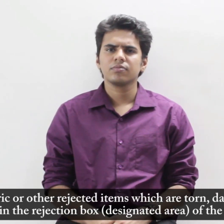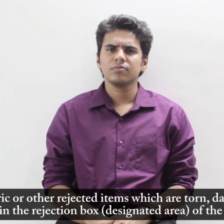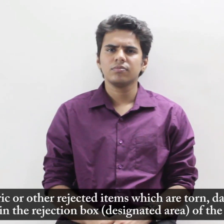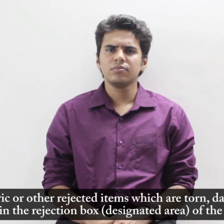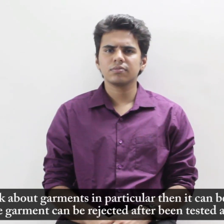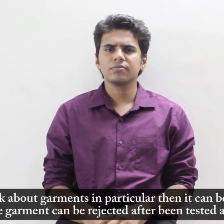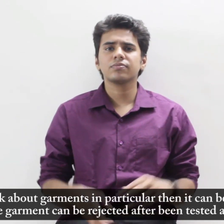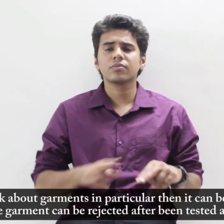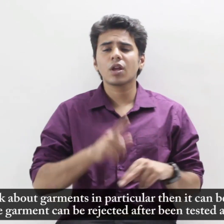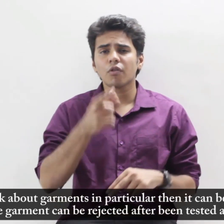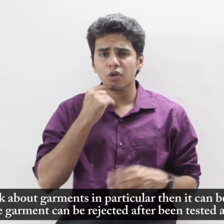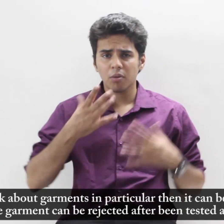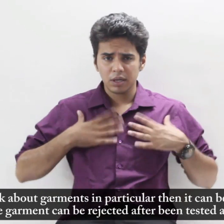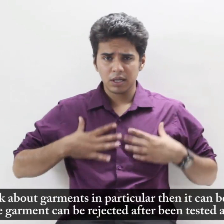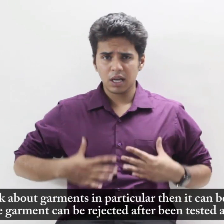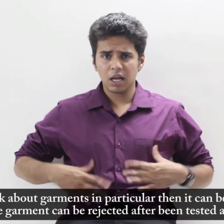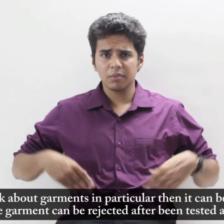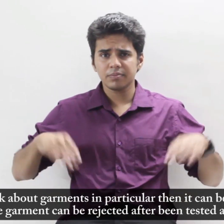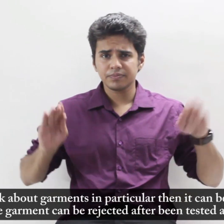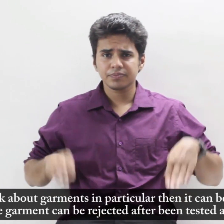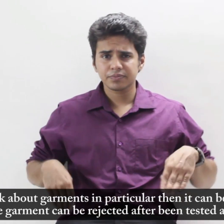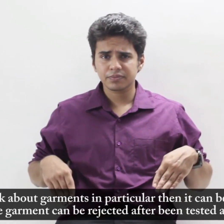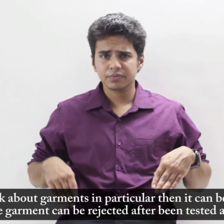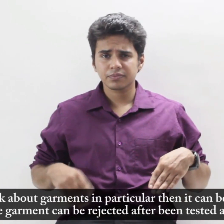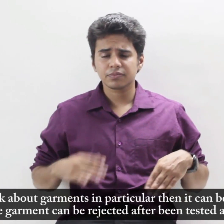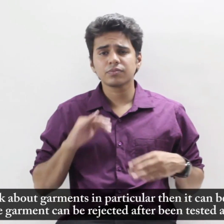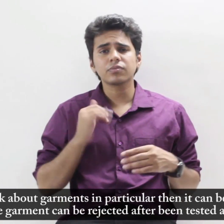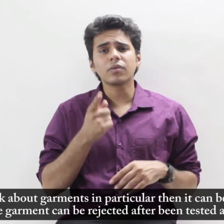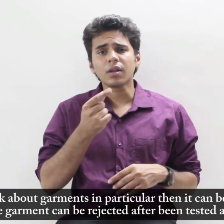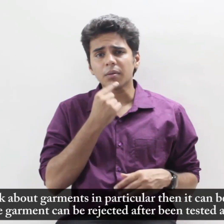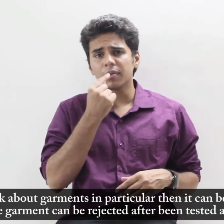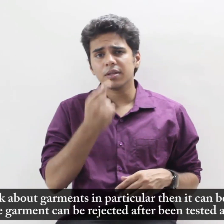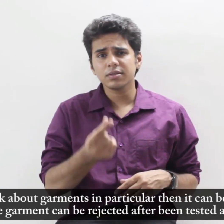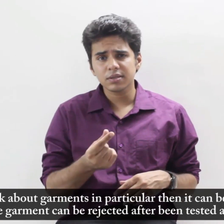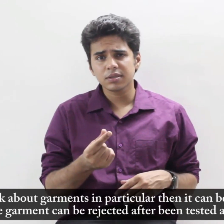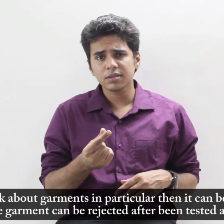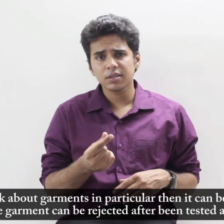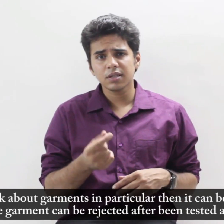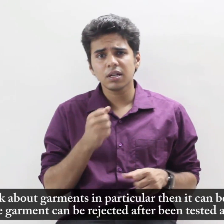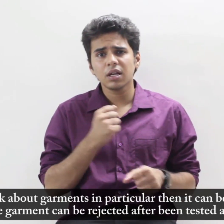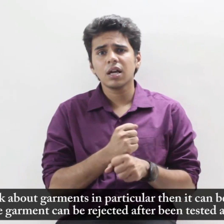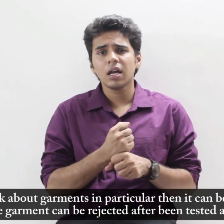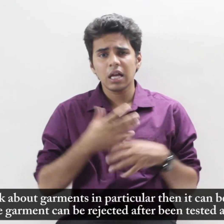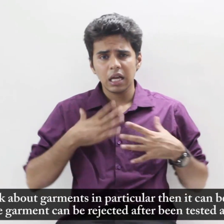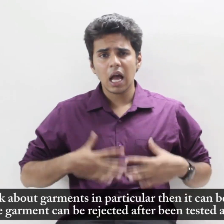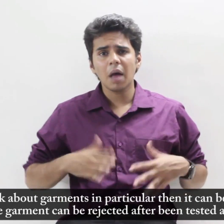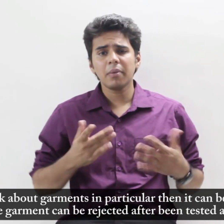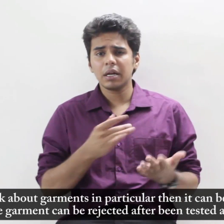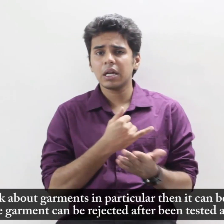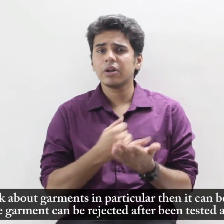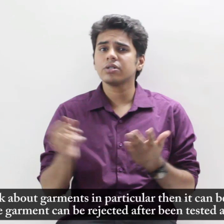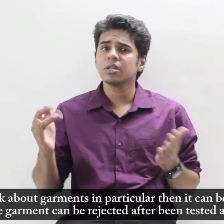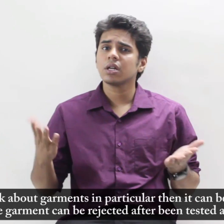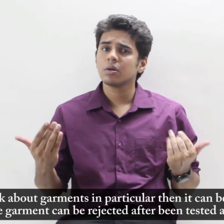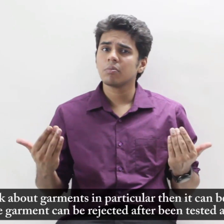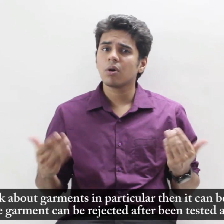If we talk about garments in particular, then it can be said that garment can be rejected after being